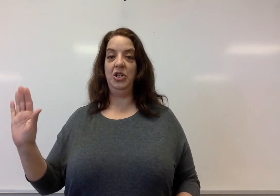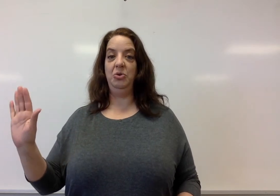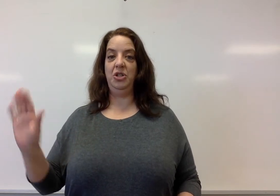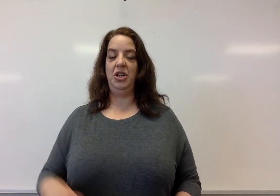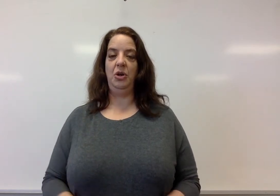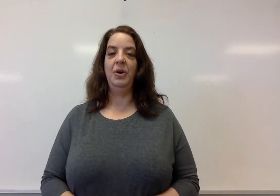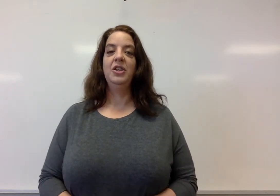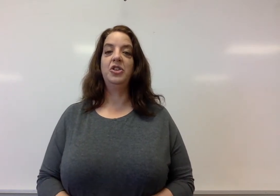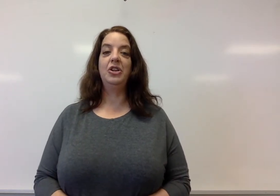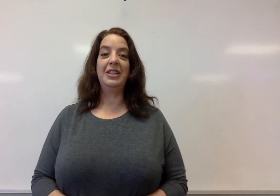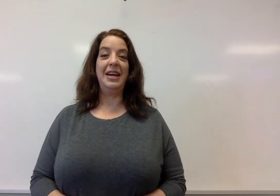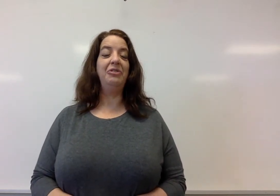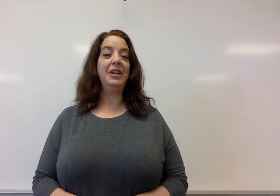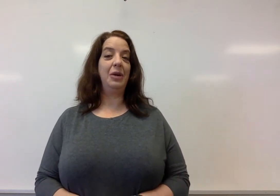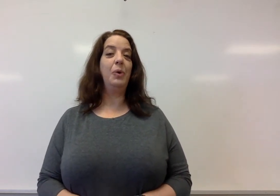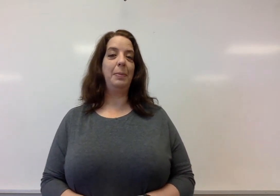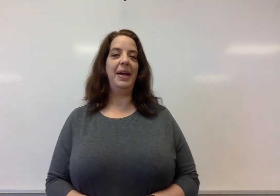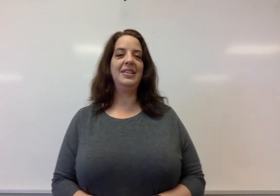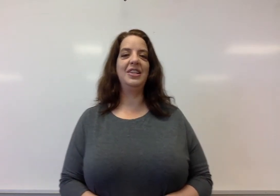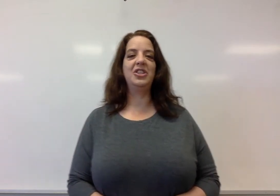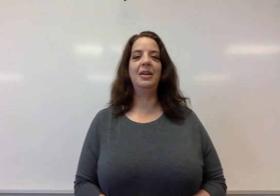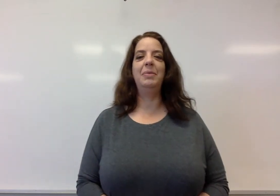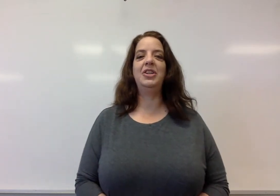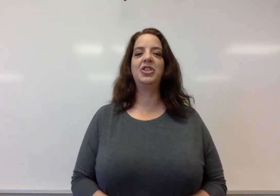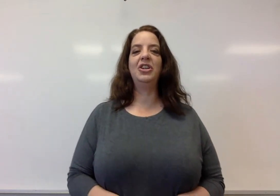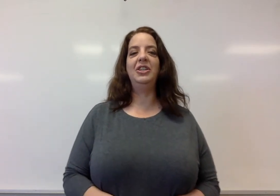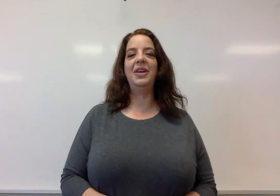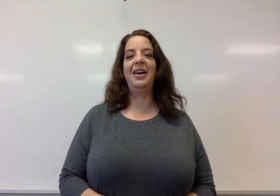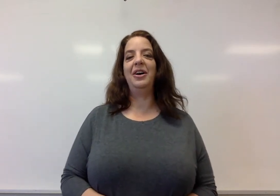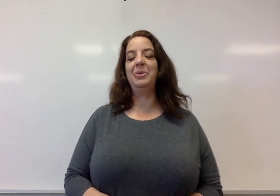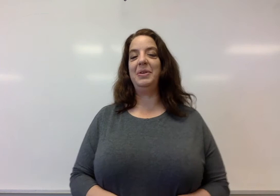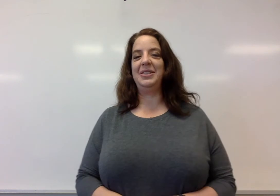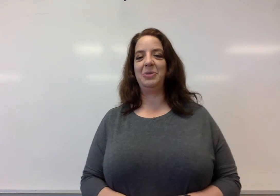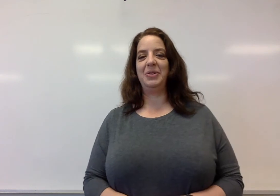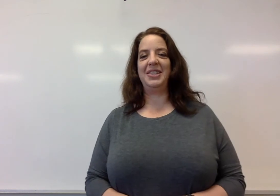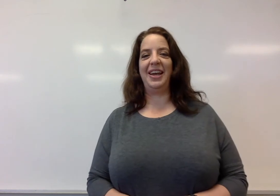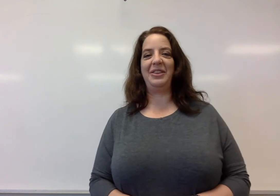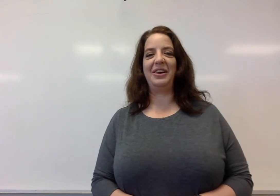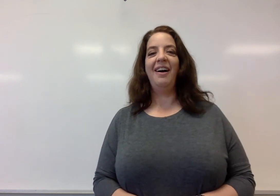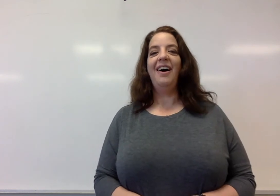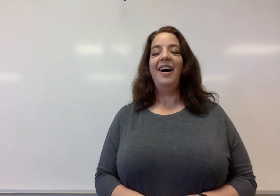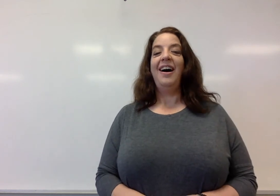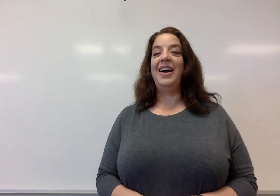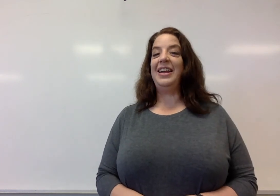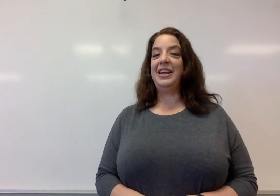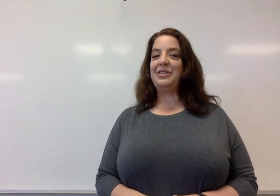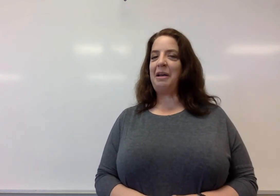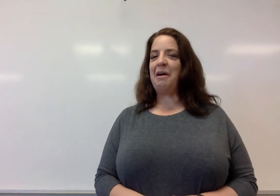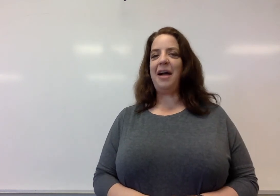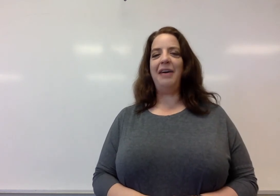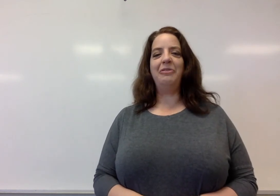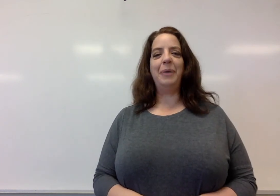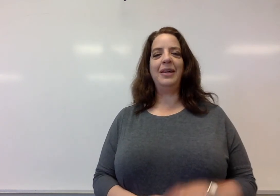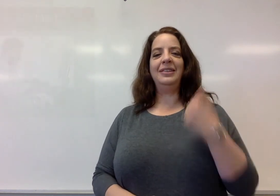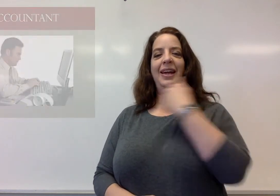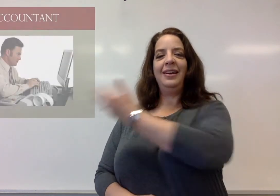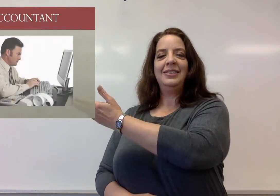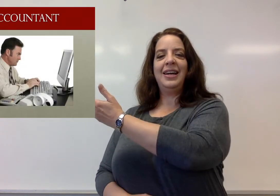to you. So you're definitely going to want to pay attention and make sure you get all the pieces put together. All right, here they are alphabetically.